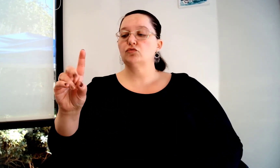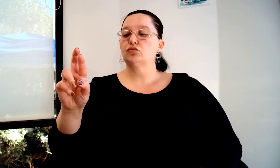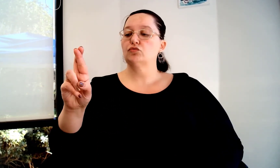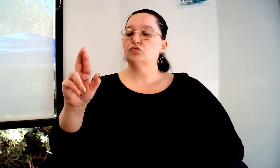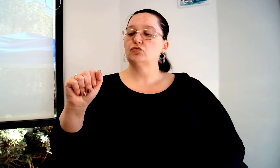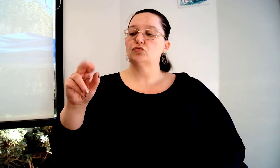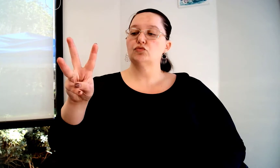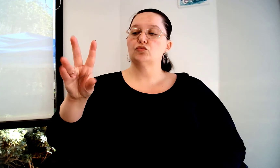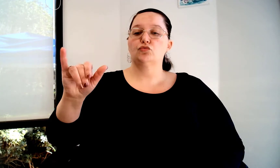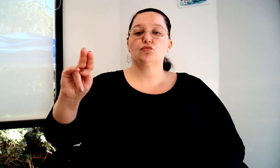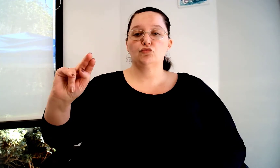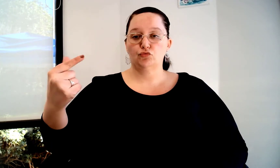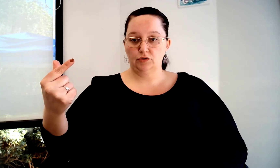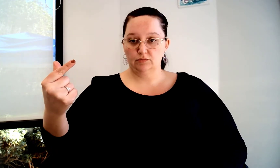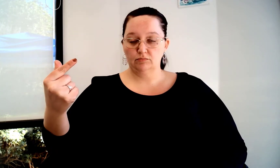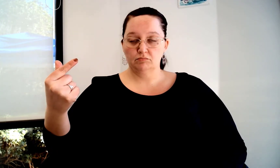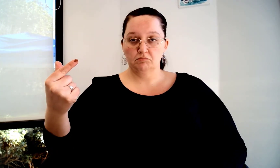This is draw or drawing.